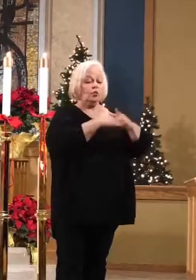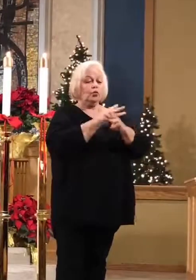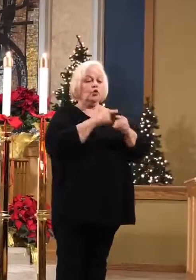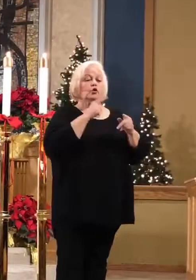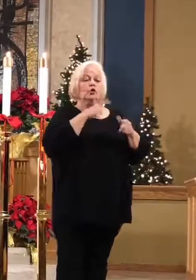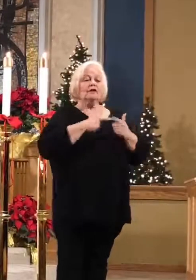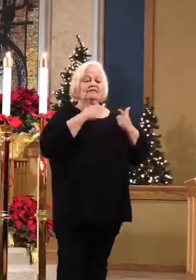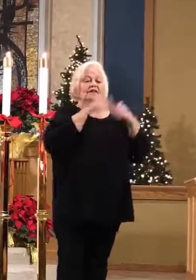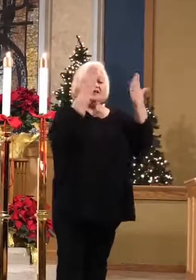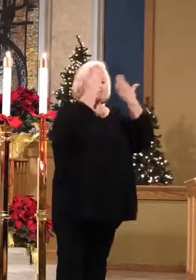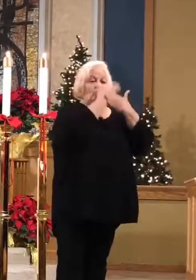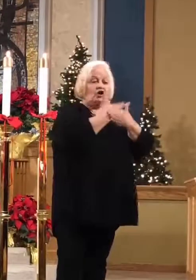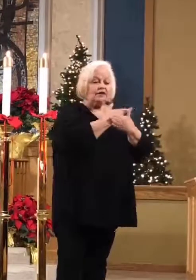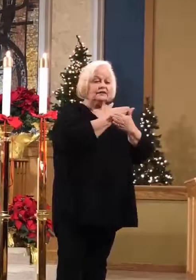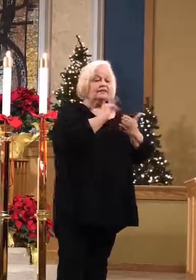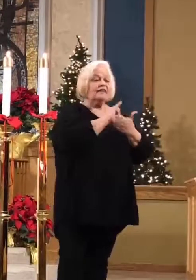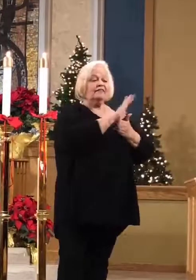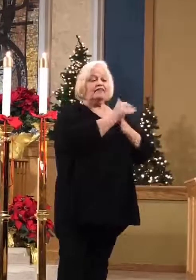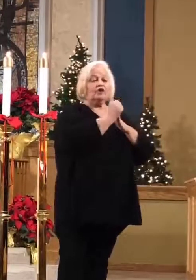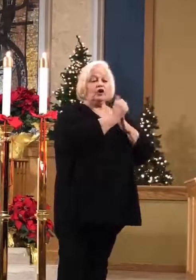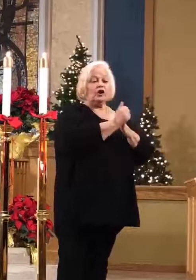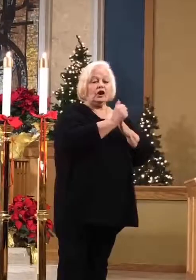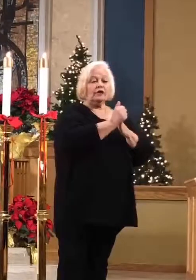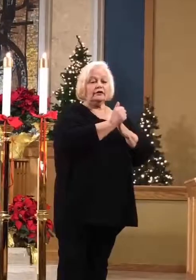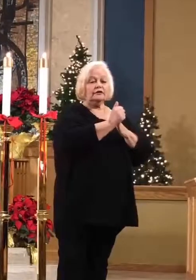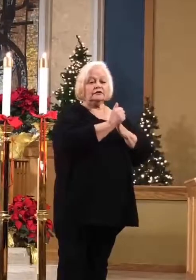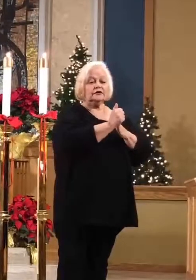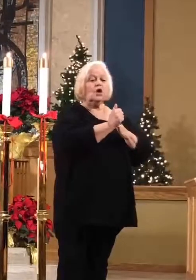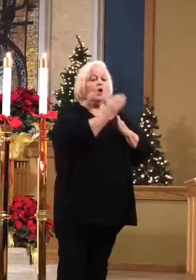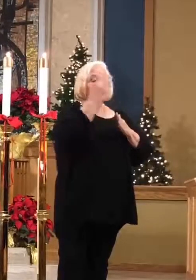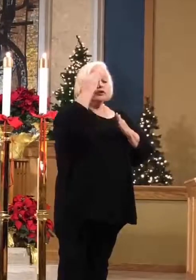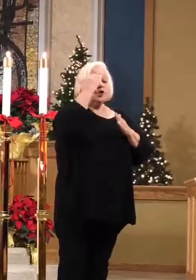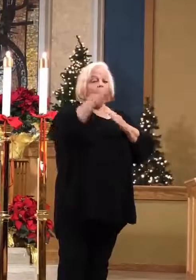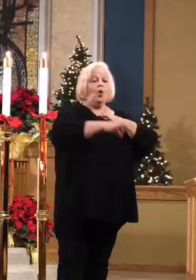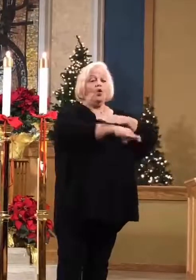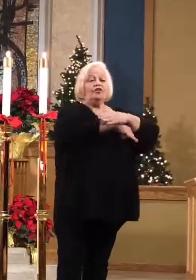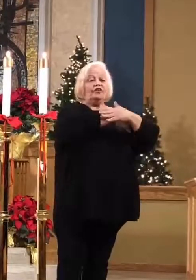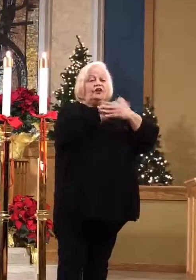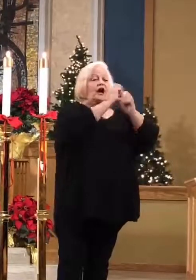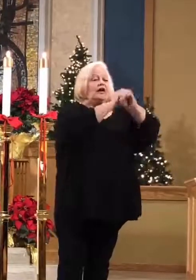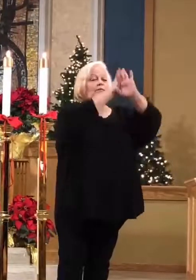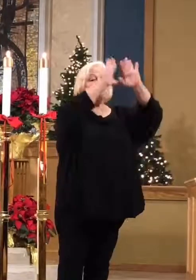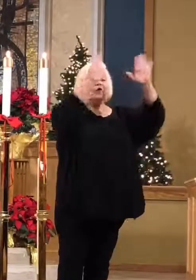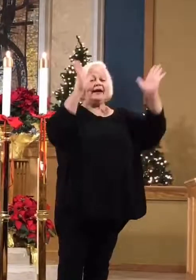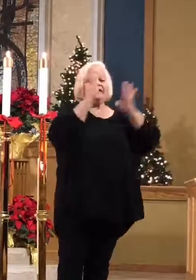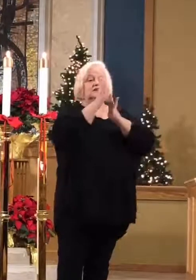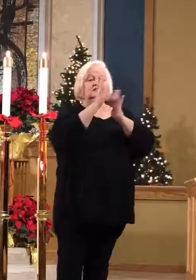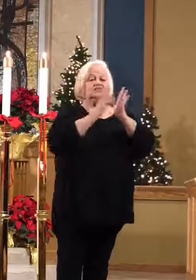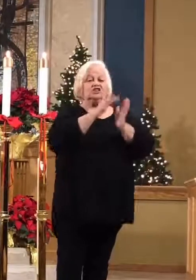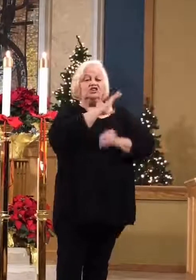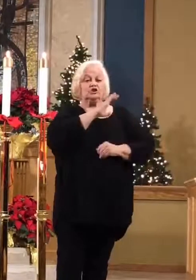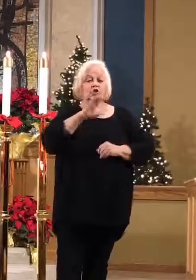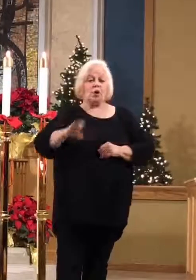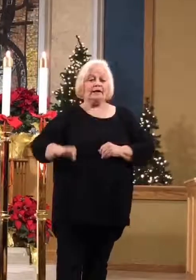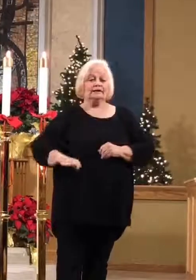darkness, that their leaders may be drawn to the dawning brightness